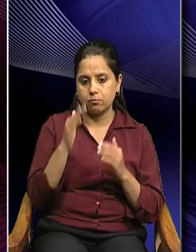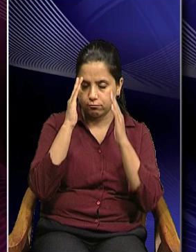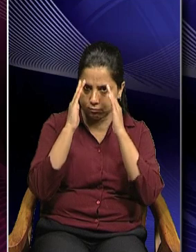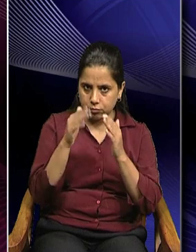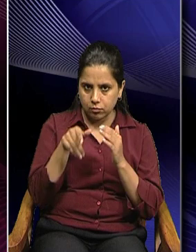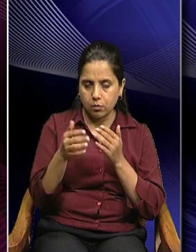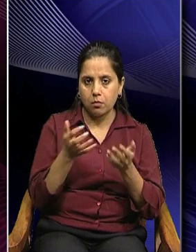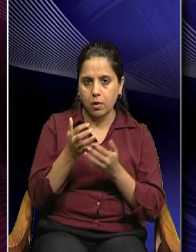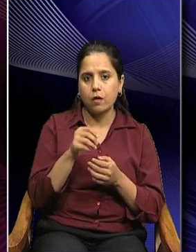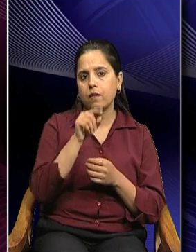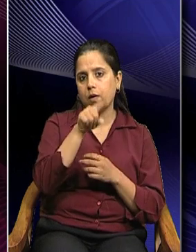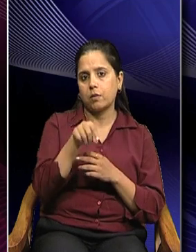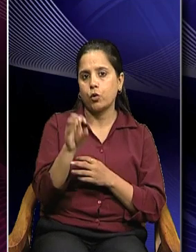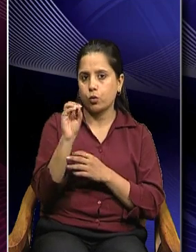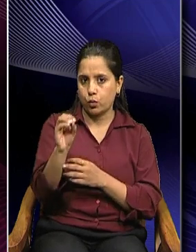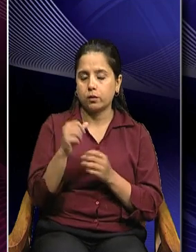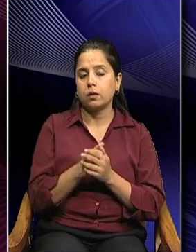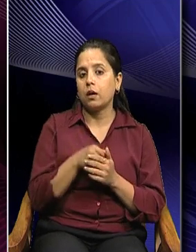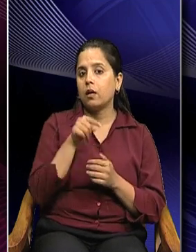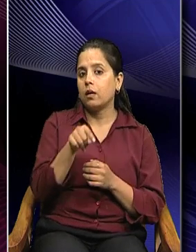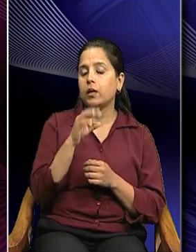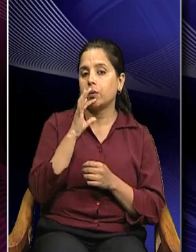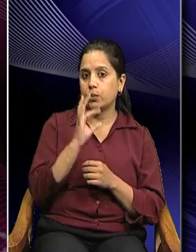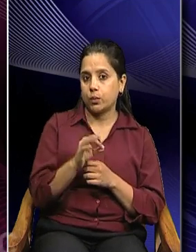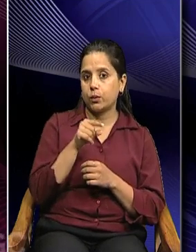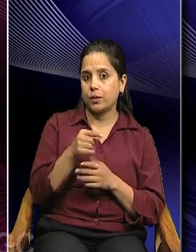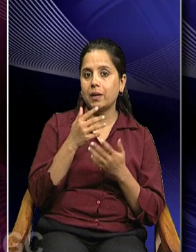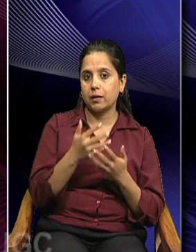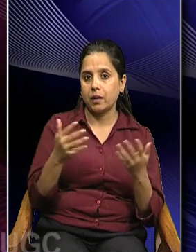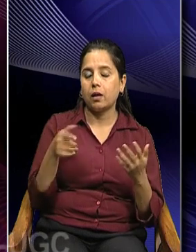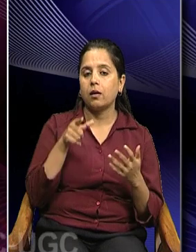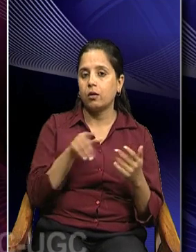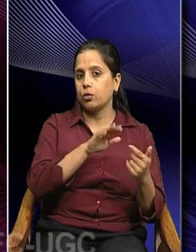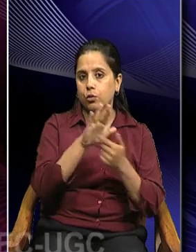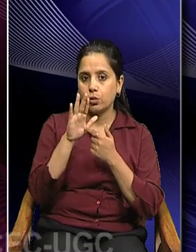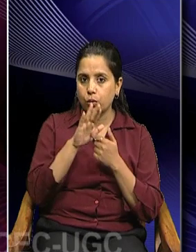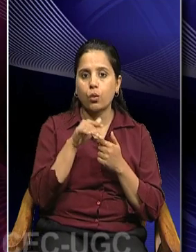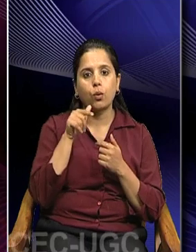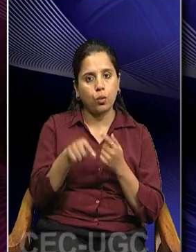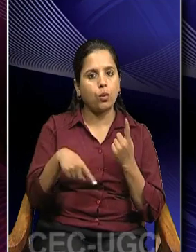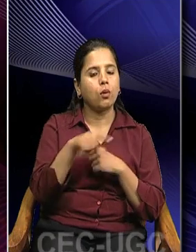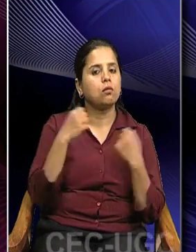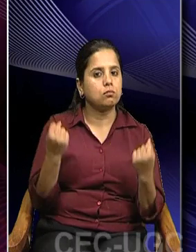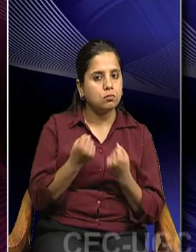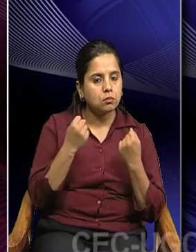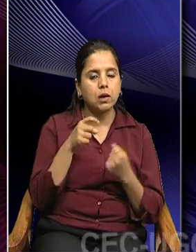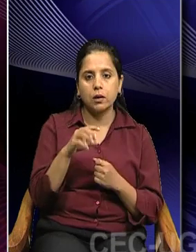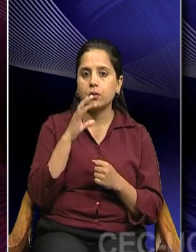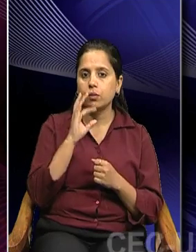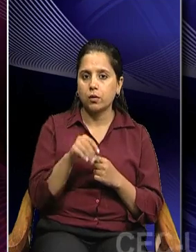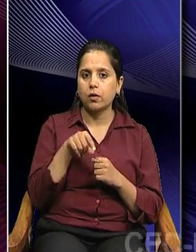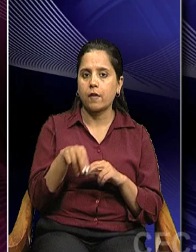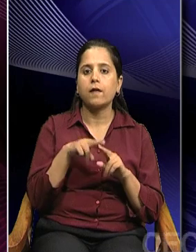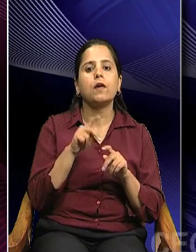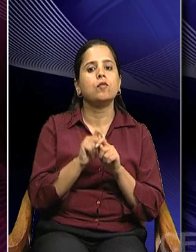of marketing 1.0, it was actually a product oriented effort. It was actually a